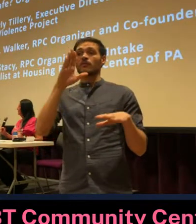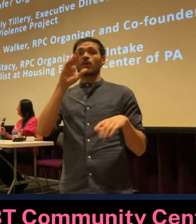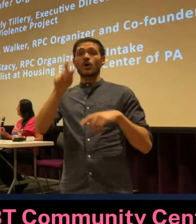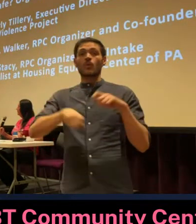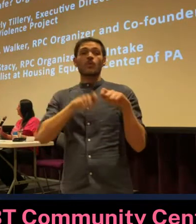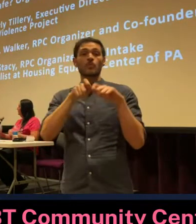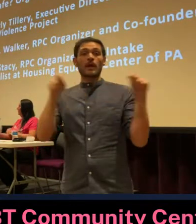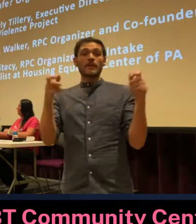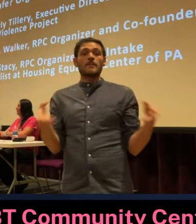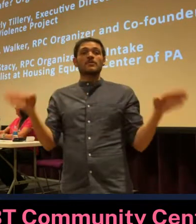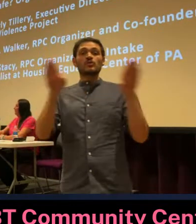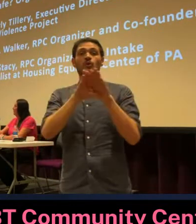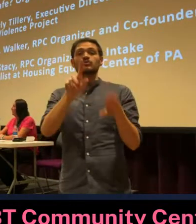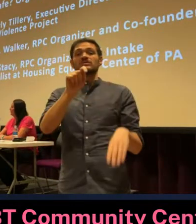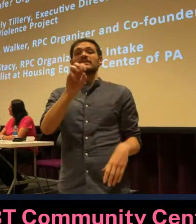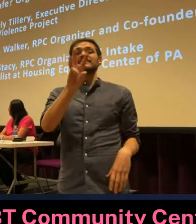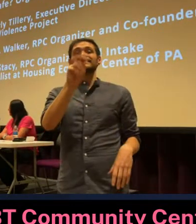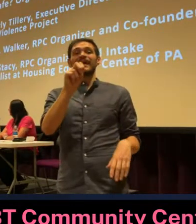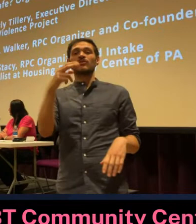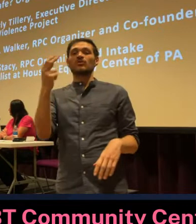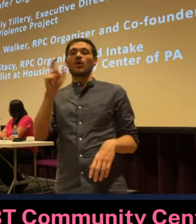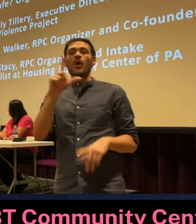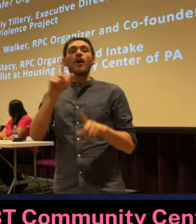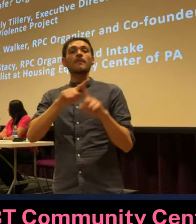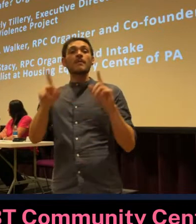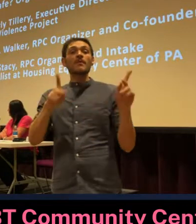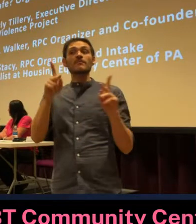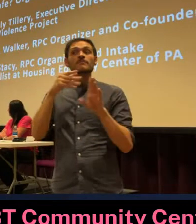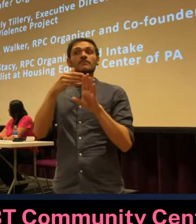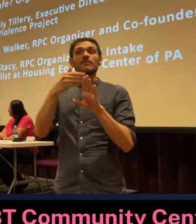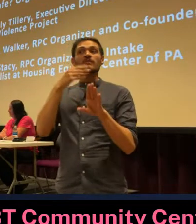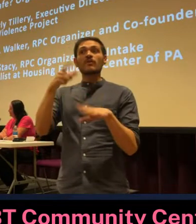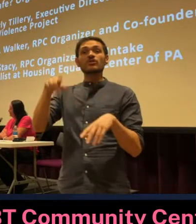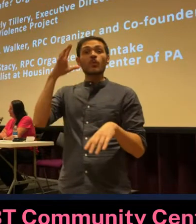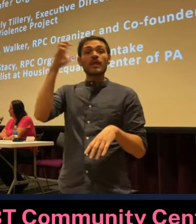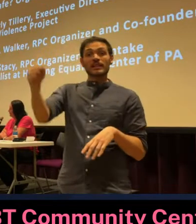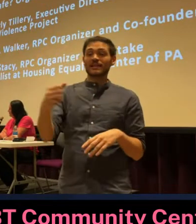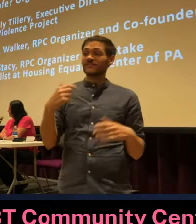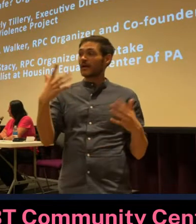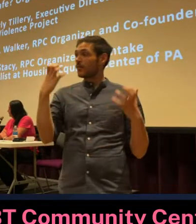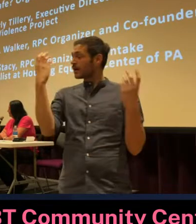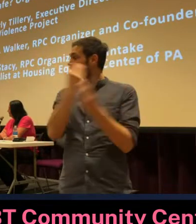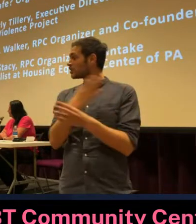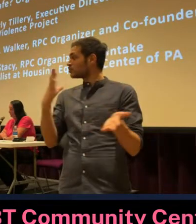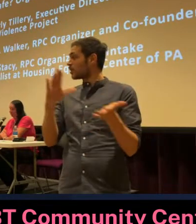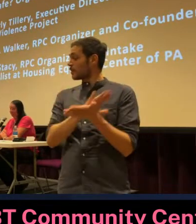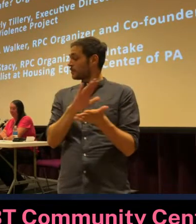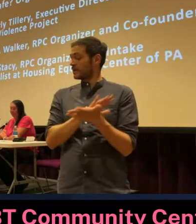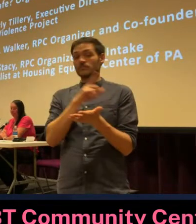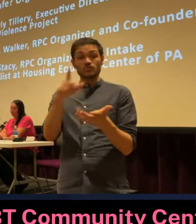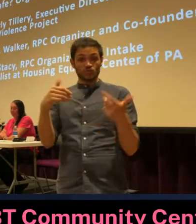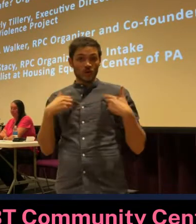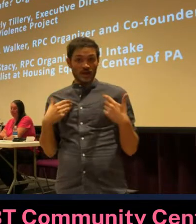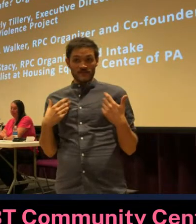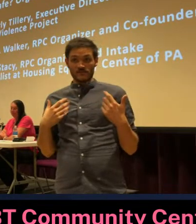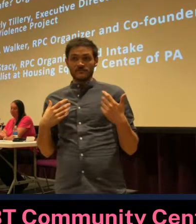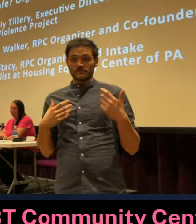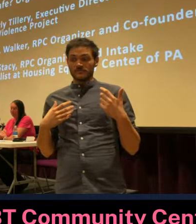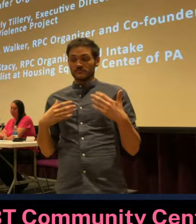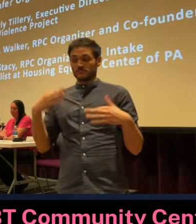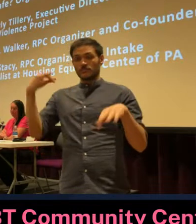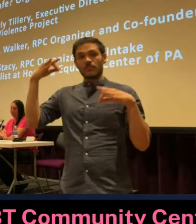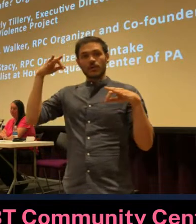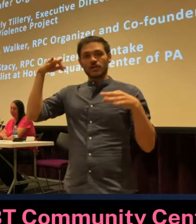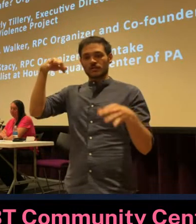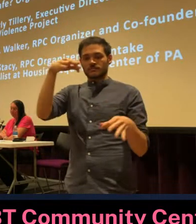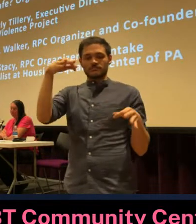before everyone goes, I just want to make sure that folks know that the sheet of paper that we gave you came in. There's a